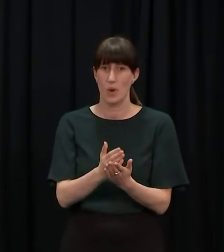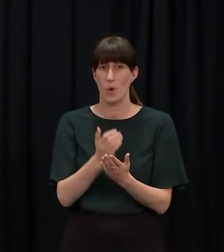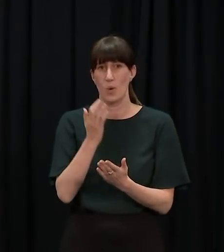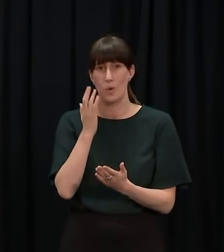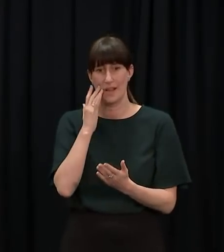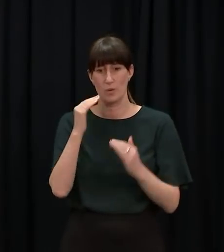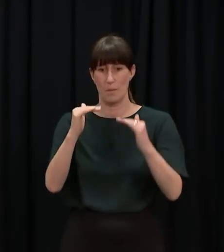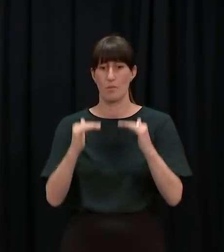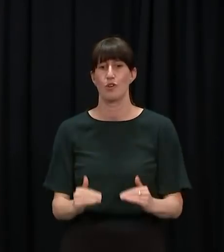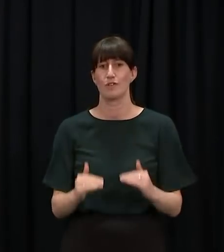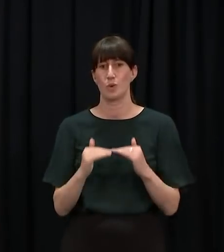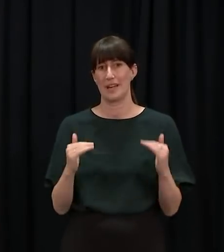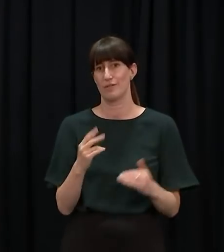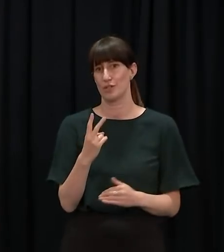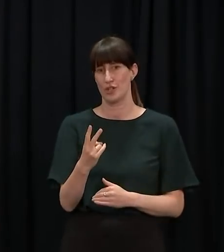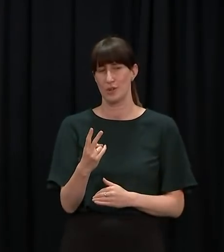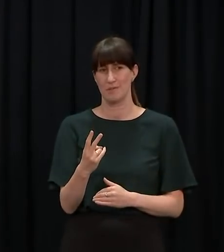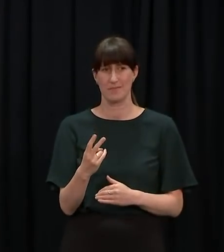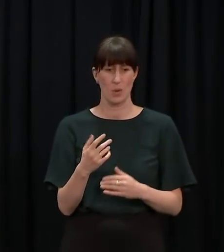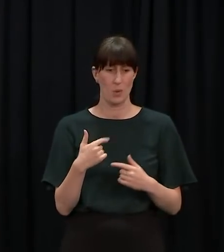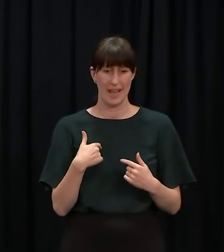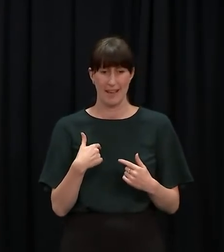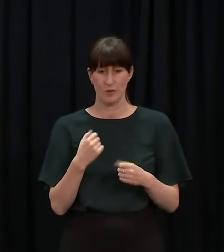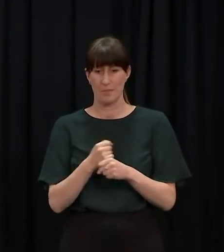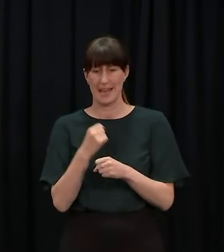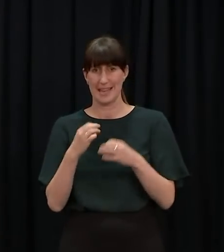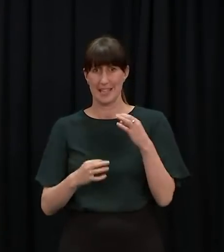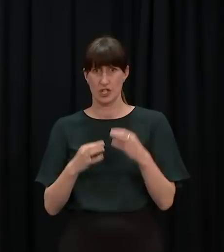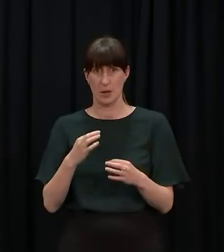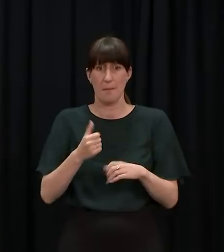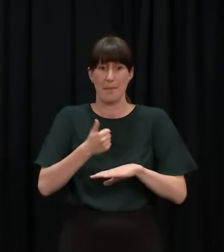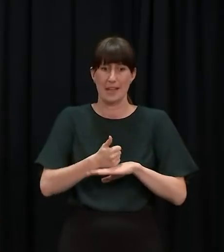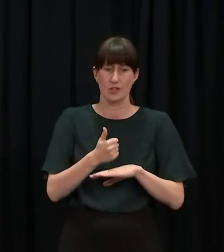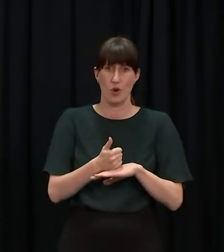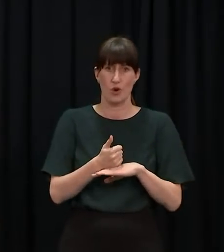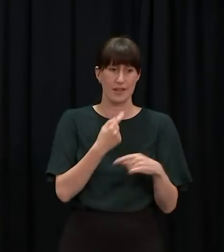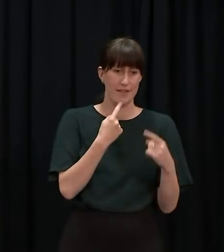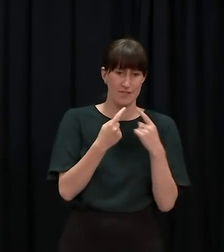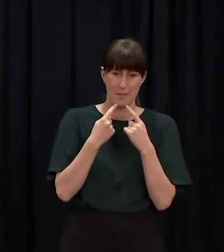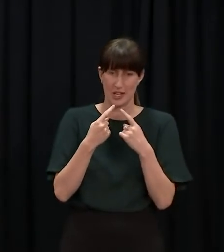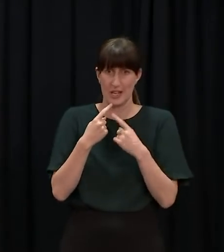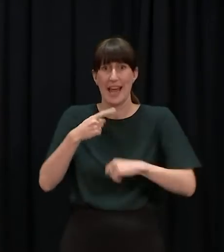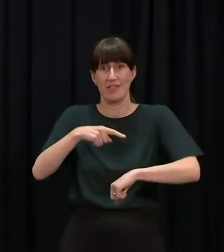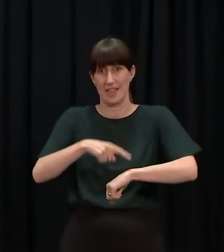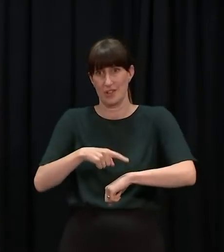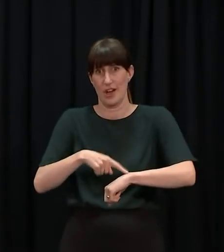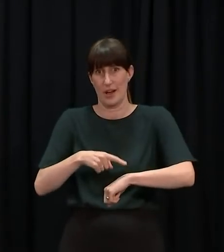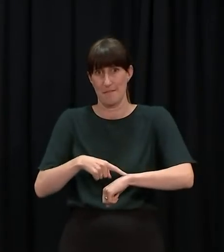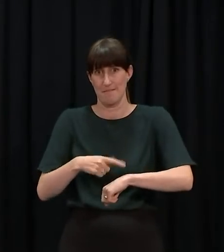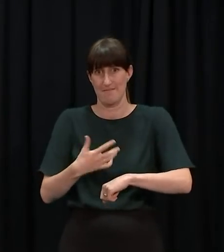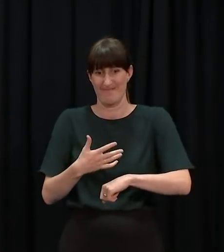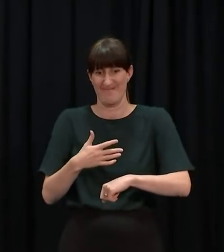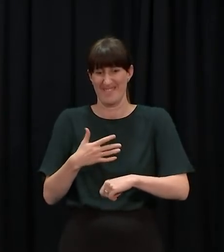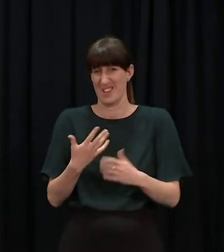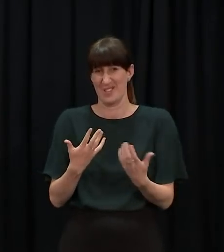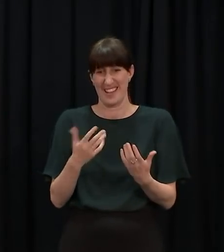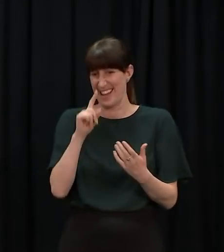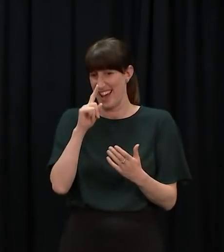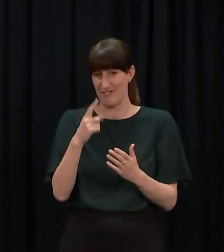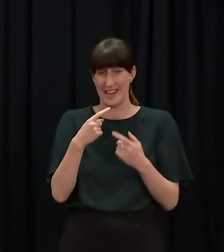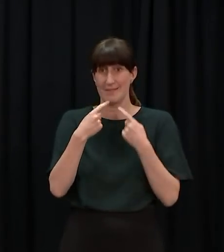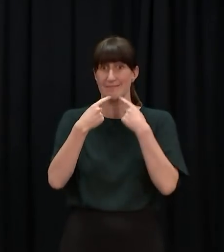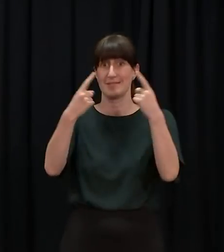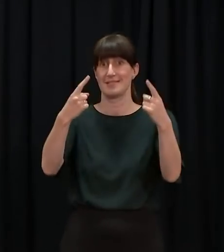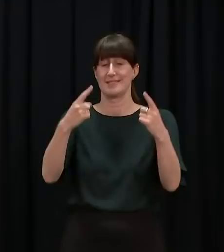information, data, advice that you have when you make the alert level decisions. So we've never set hard and fast rules. We have an alert